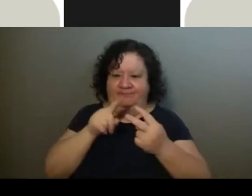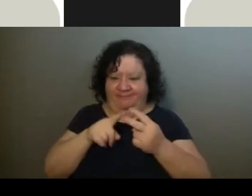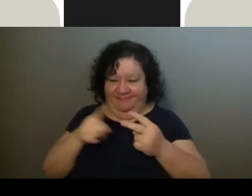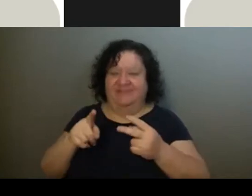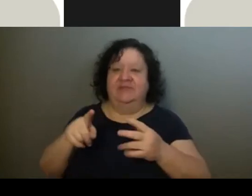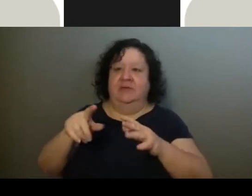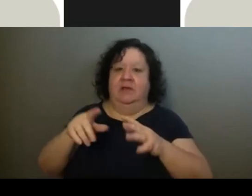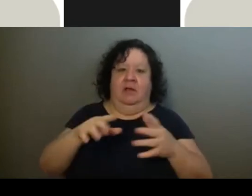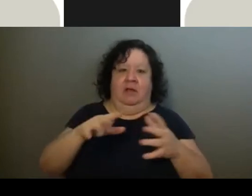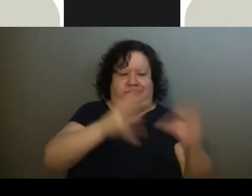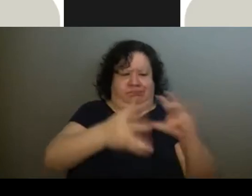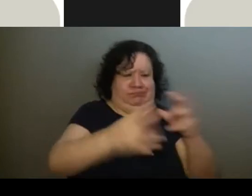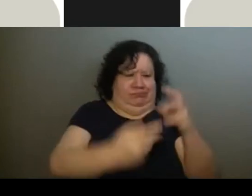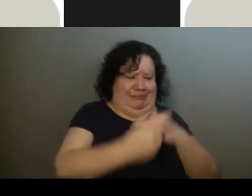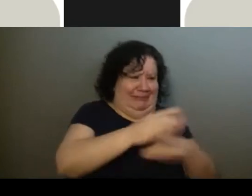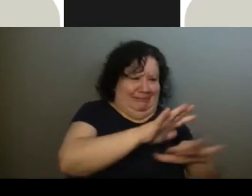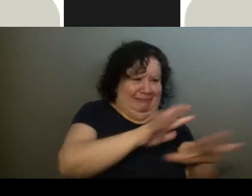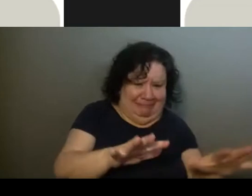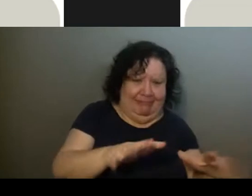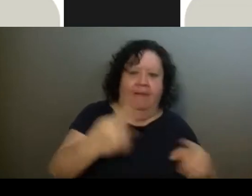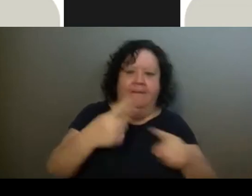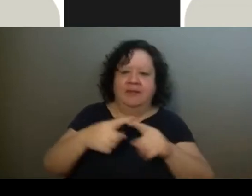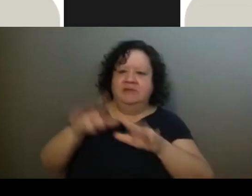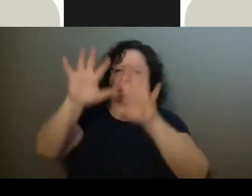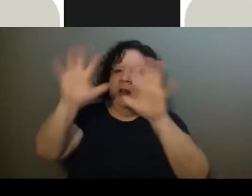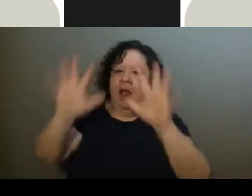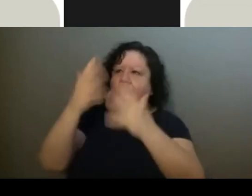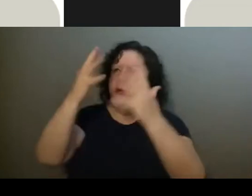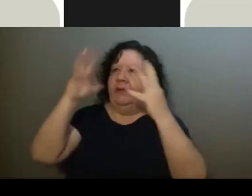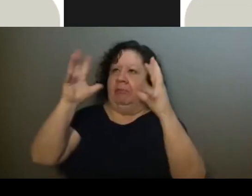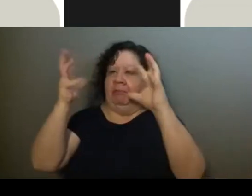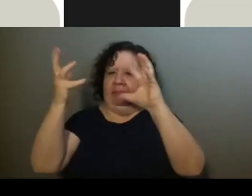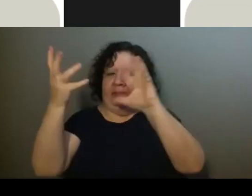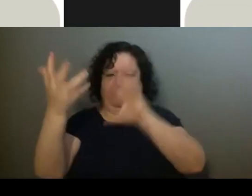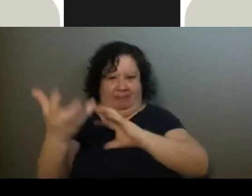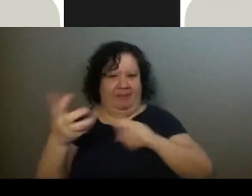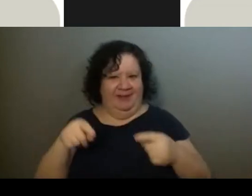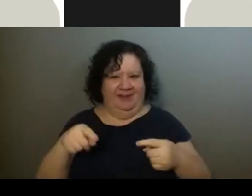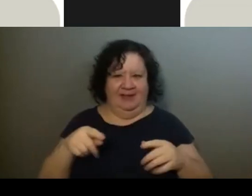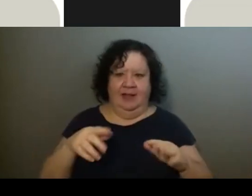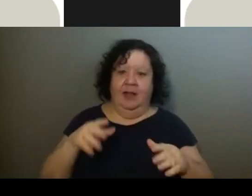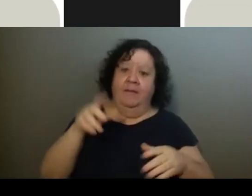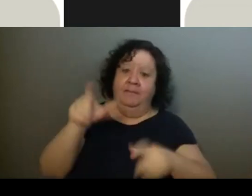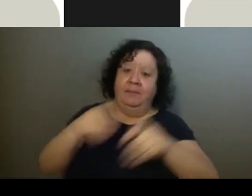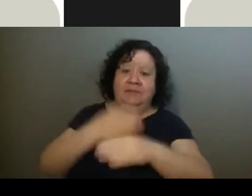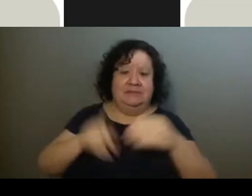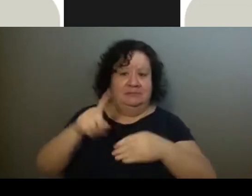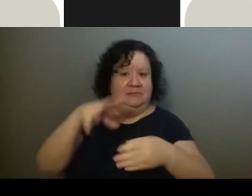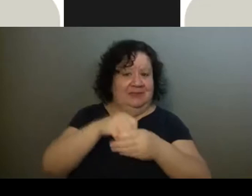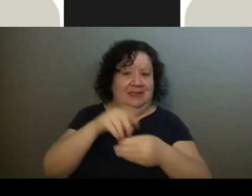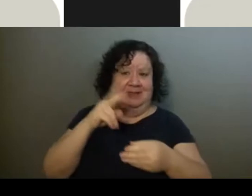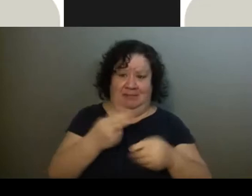change of and augmentation of disasters that are happening worldwide, and of course the inclusion of